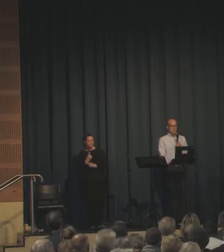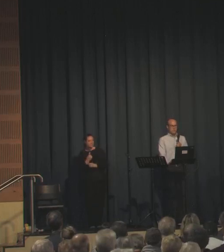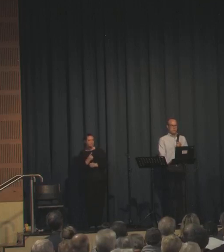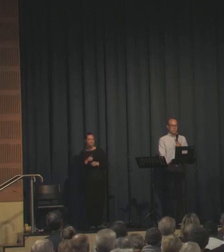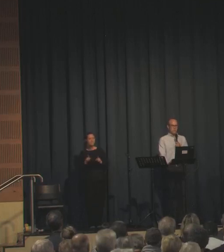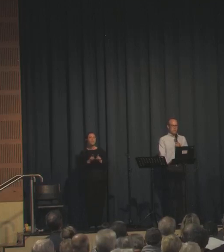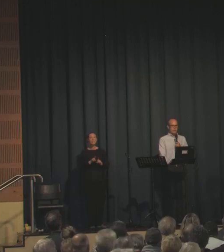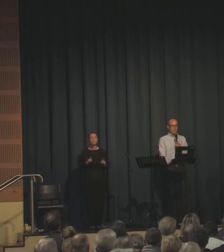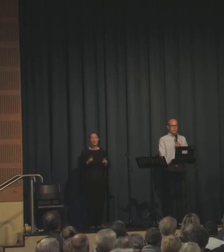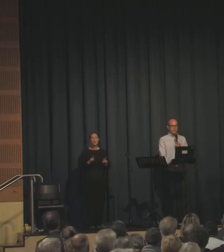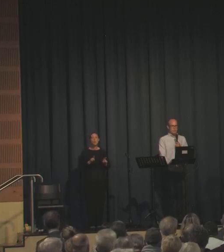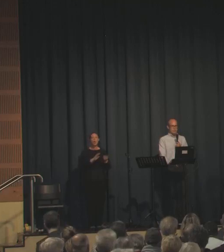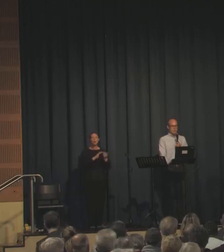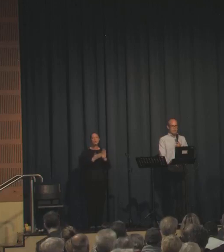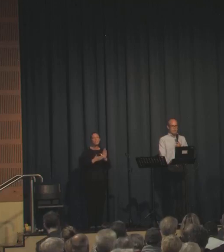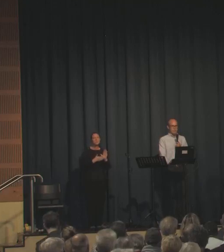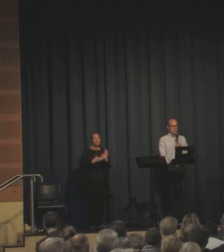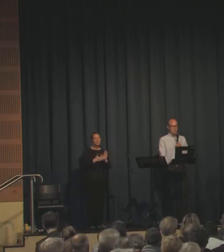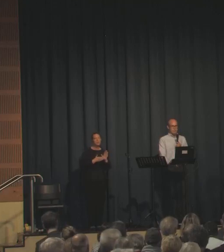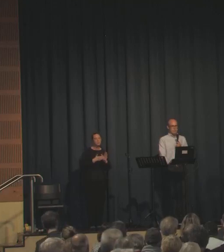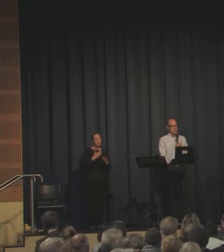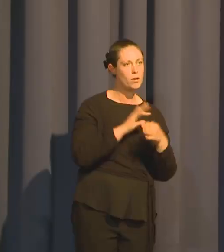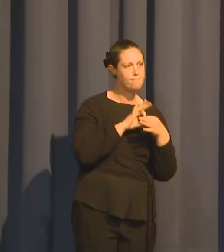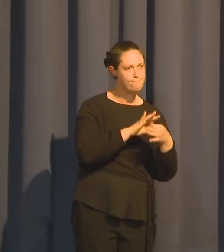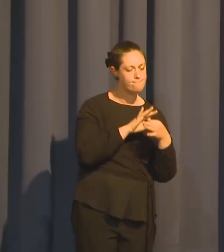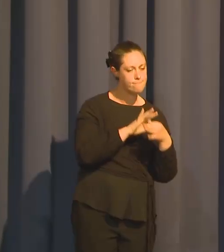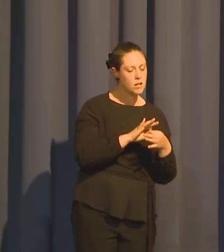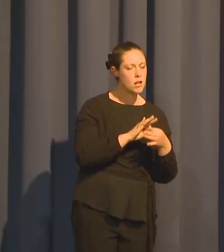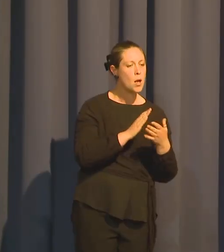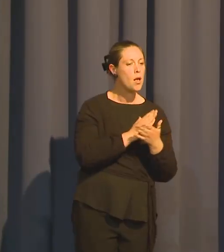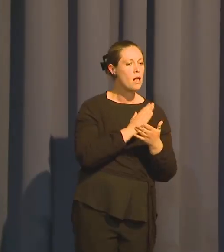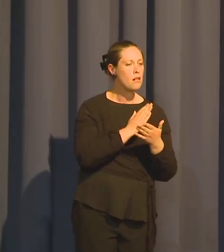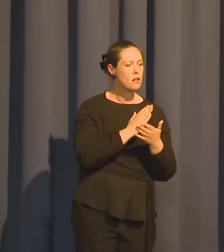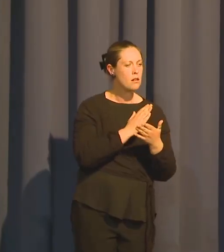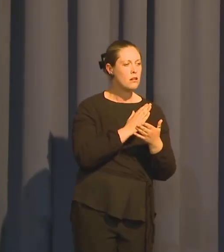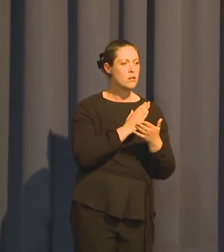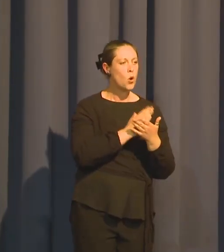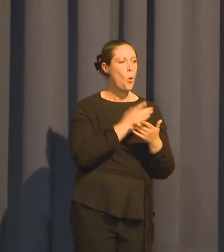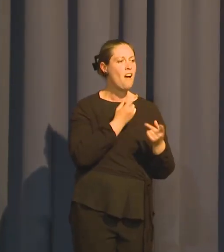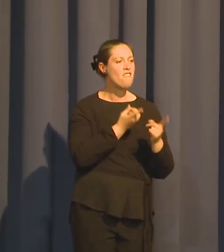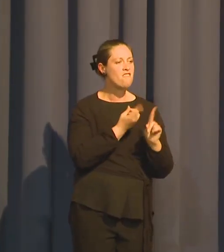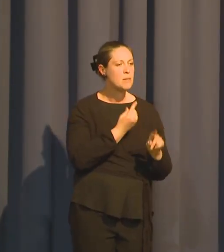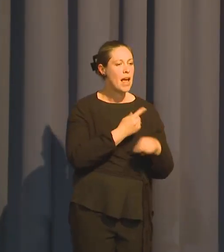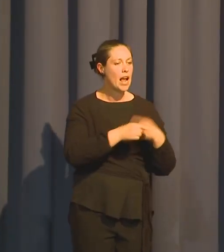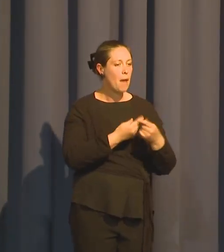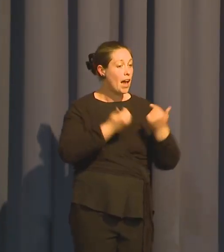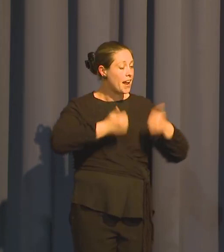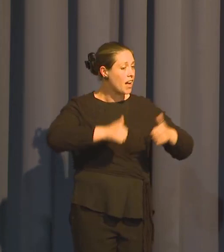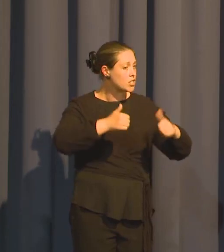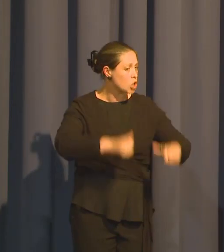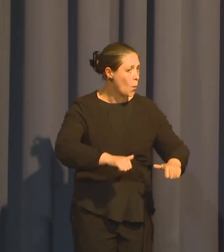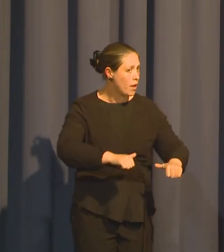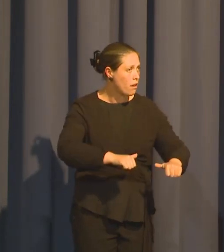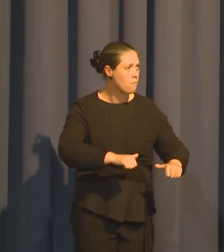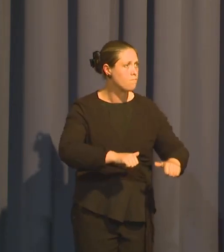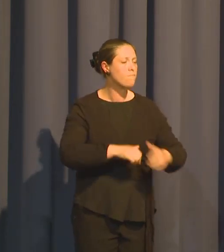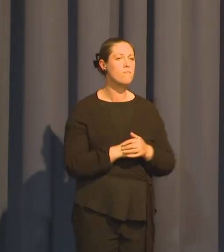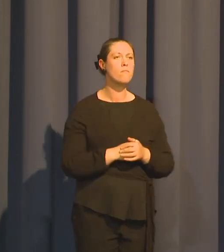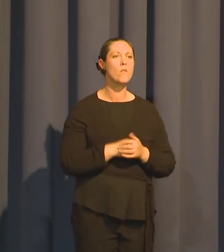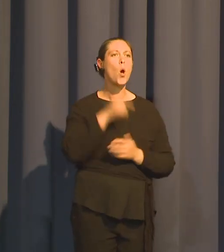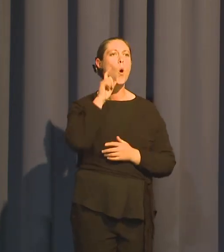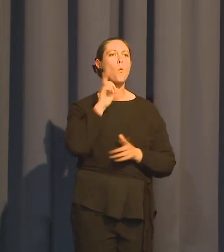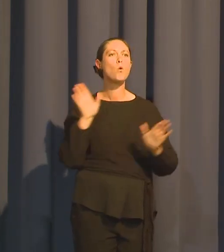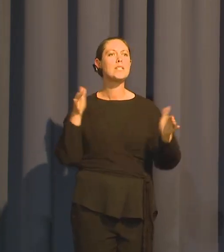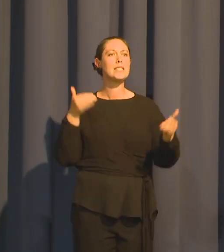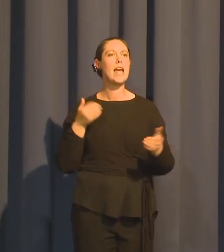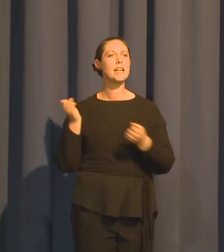with members of the community and looking to take feedback wherever possible on how things are working. We've provided water tanks at a whole